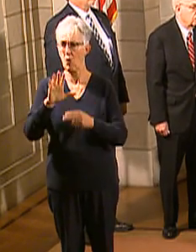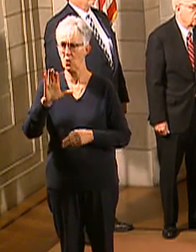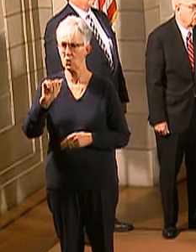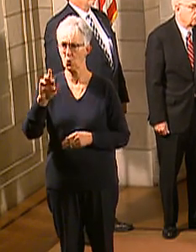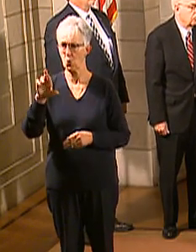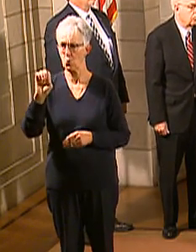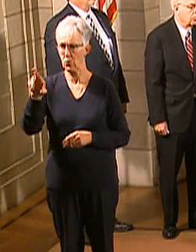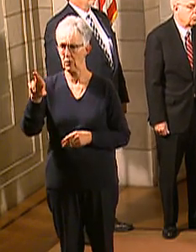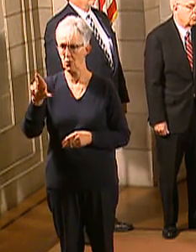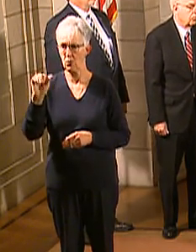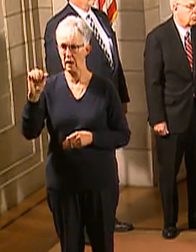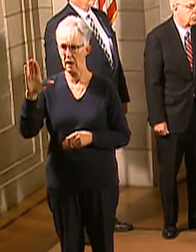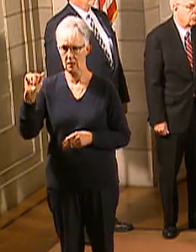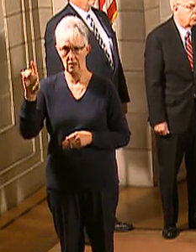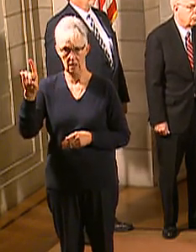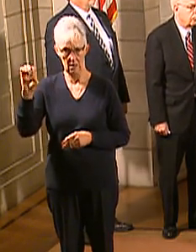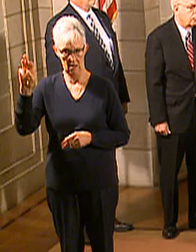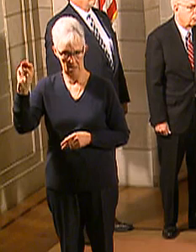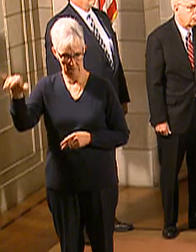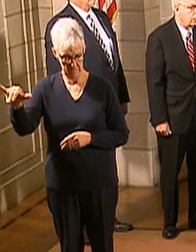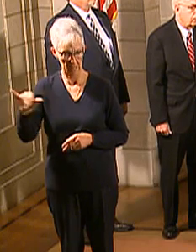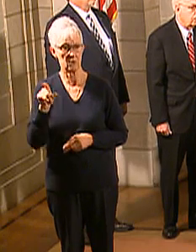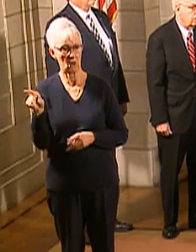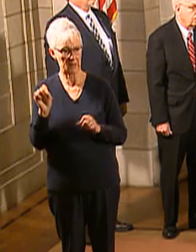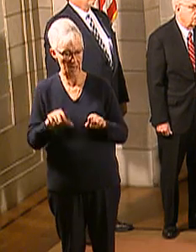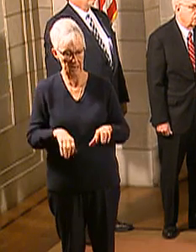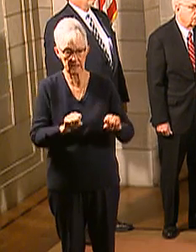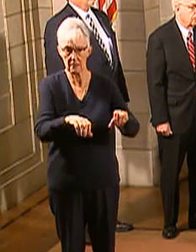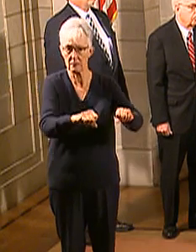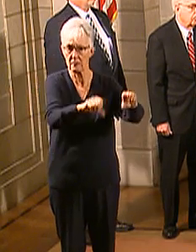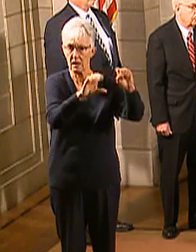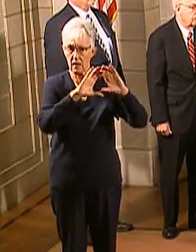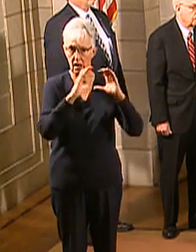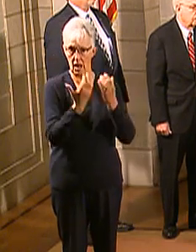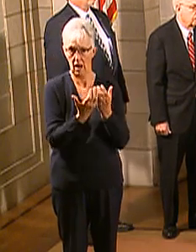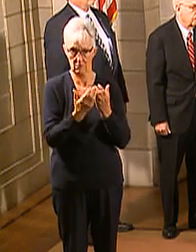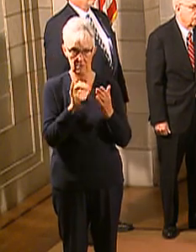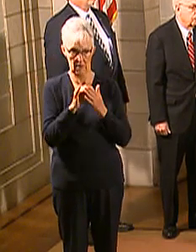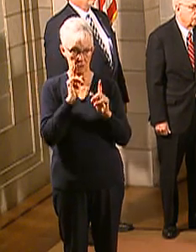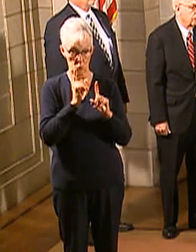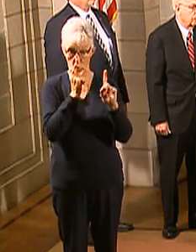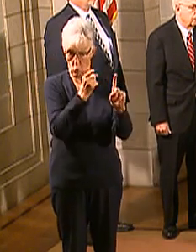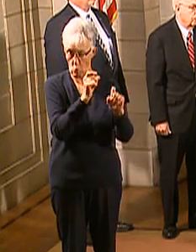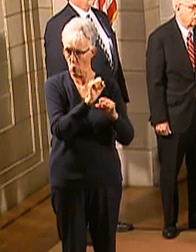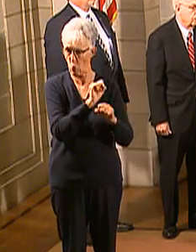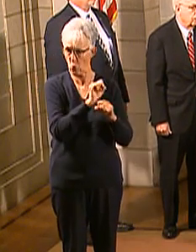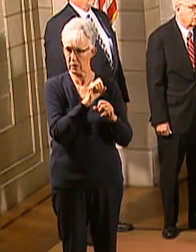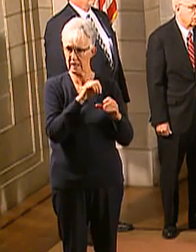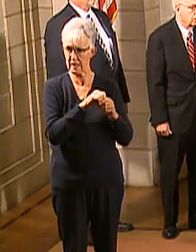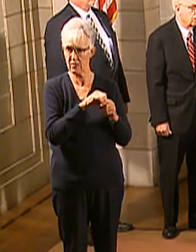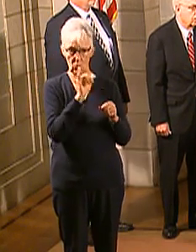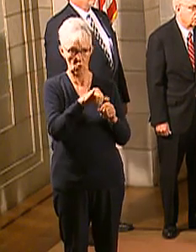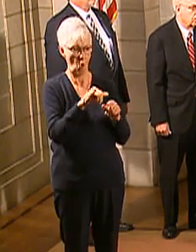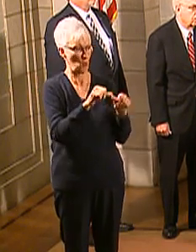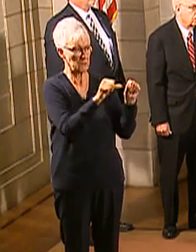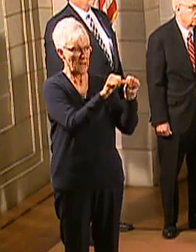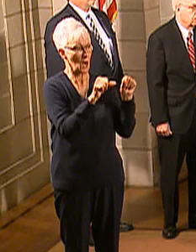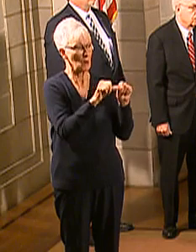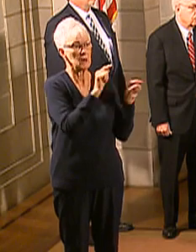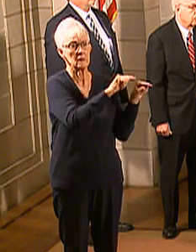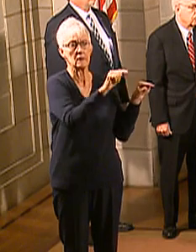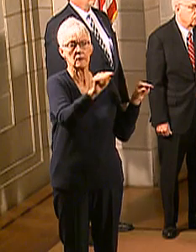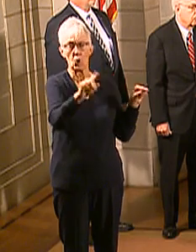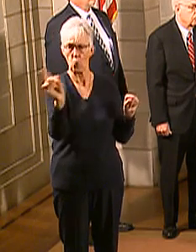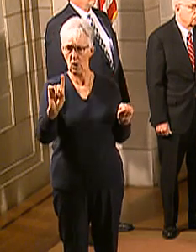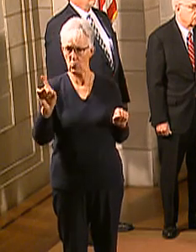get some post-secondary education credit. And then follow that up with a 2-year degree or a 4-year degree or